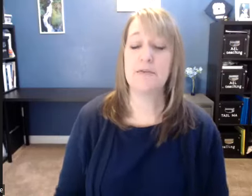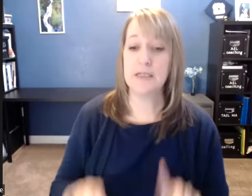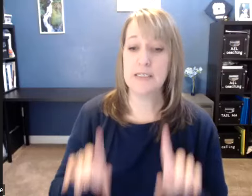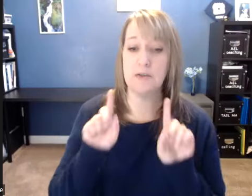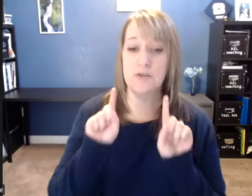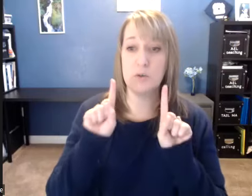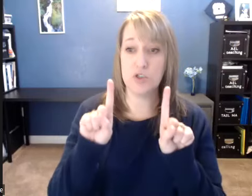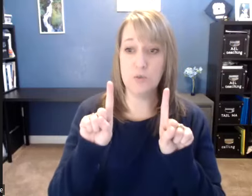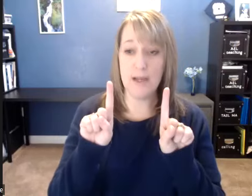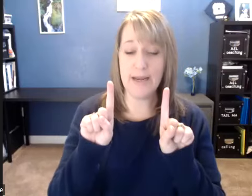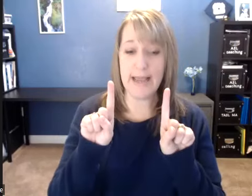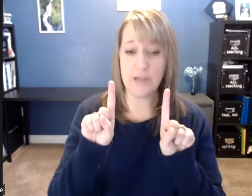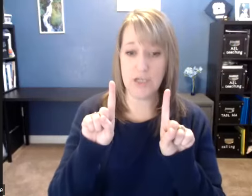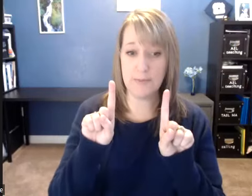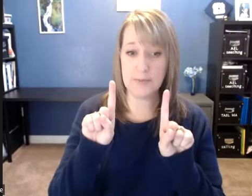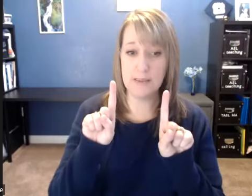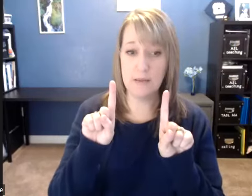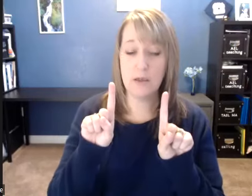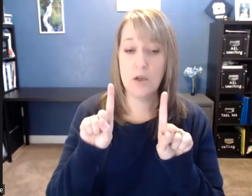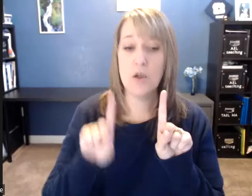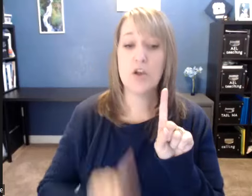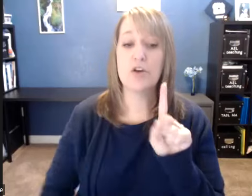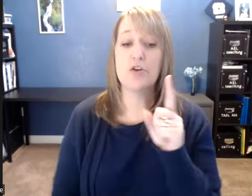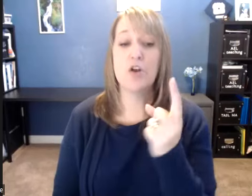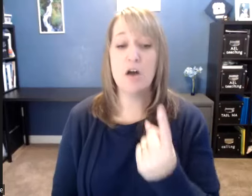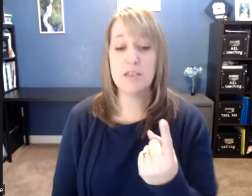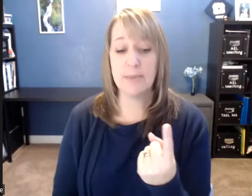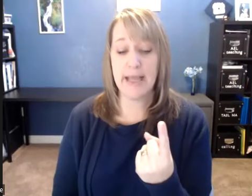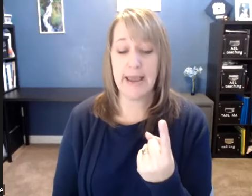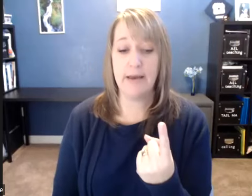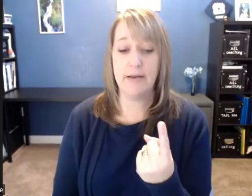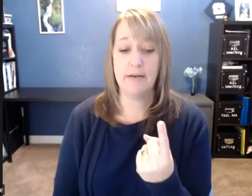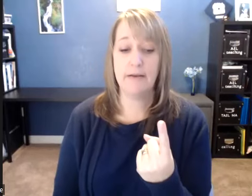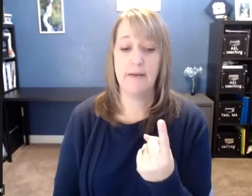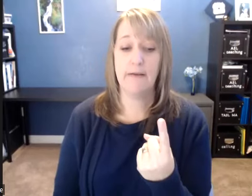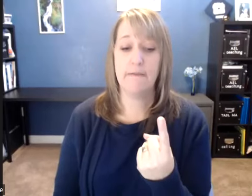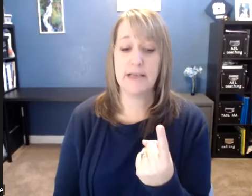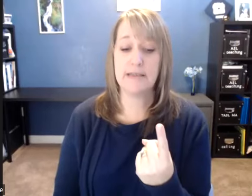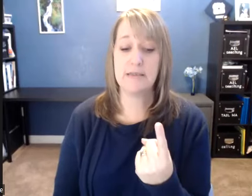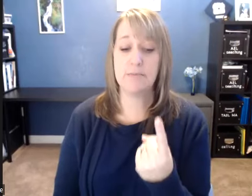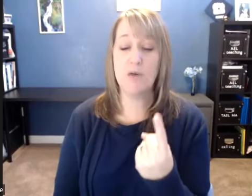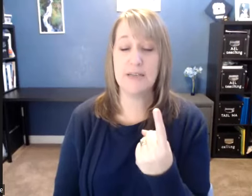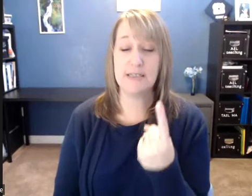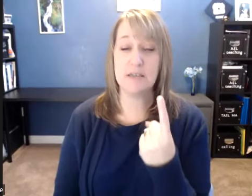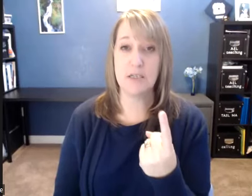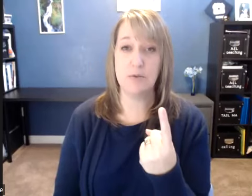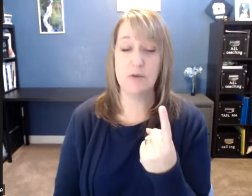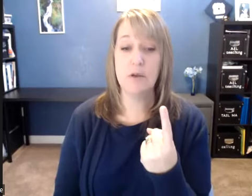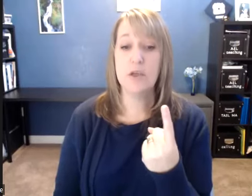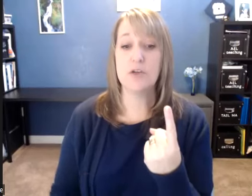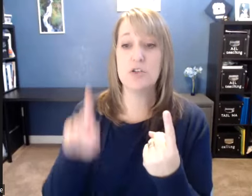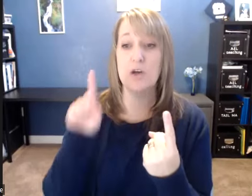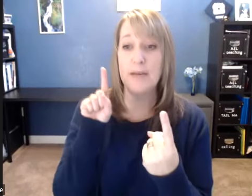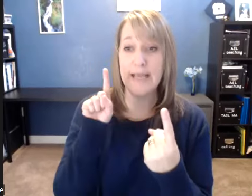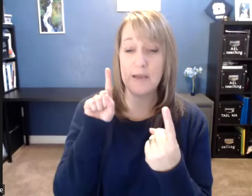for until. So you want 2 one hand shapes. Your non-dominant hand palm faces you. Your dominant hand